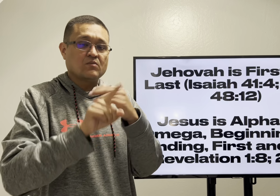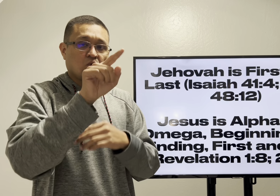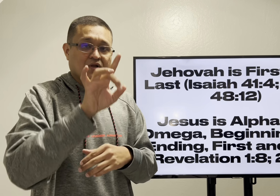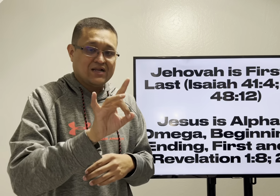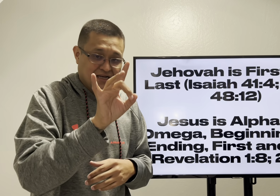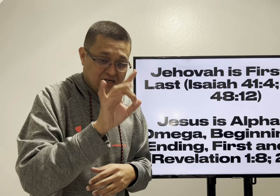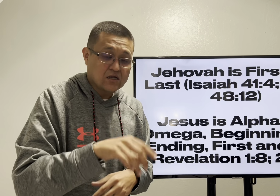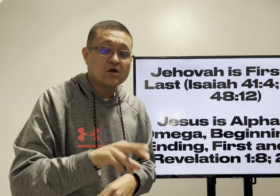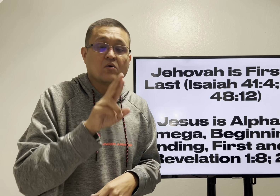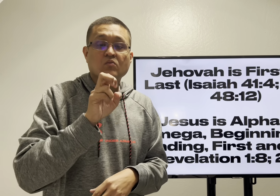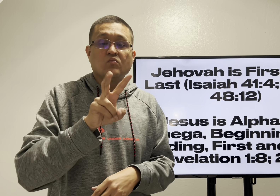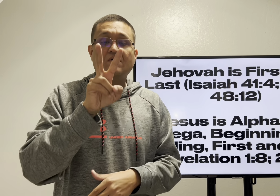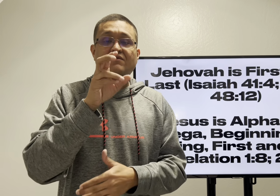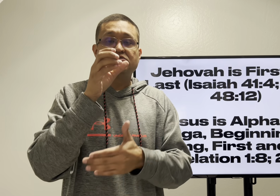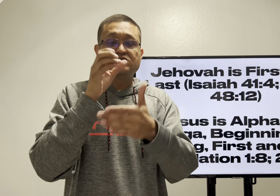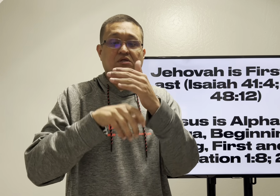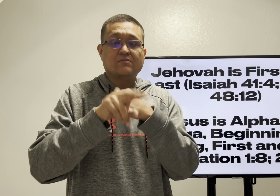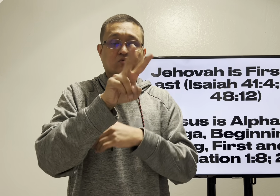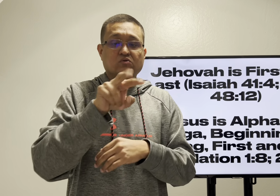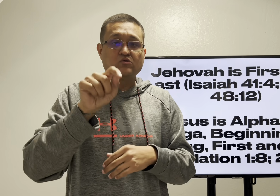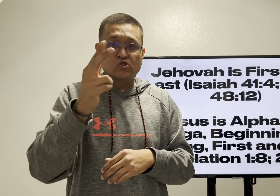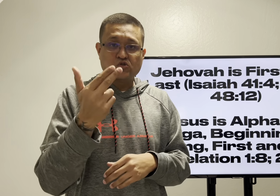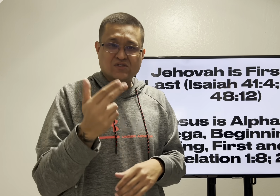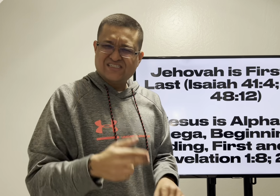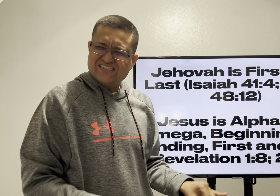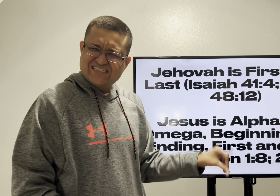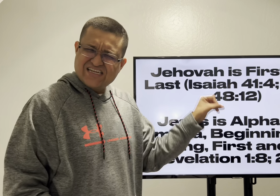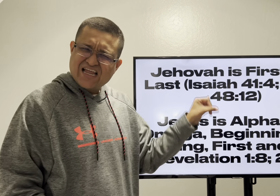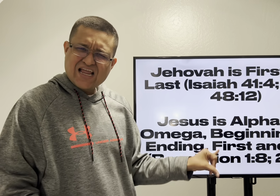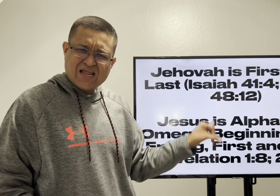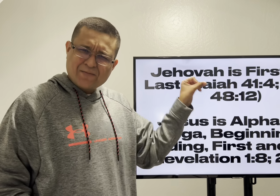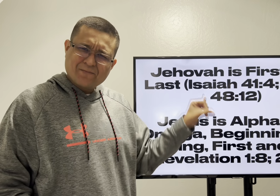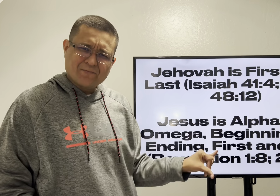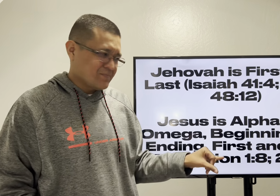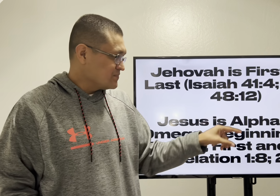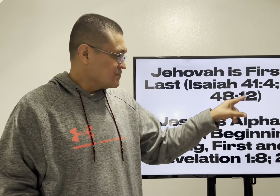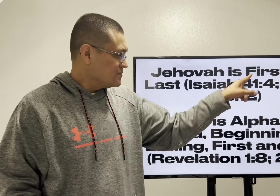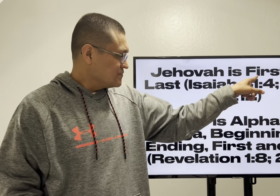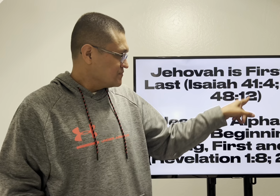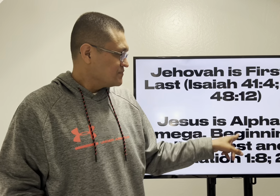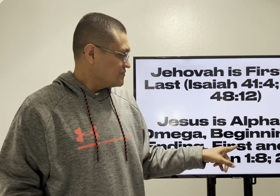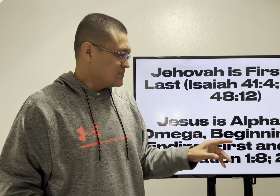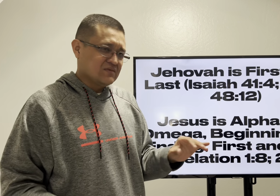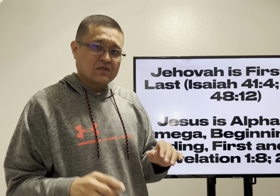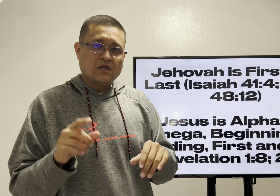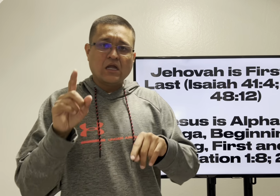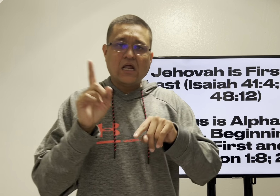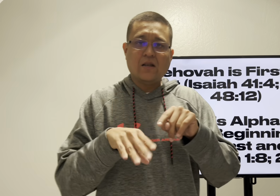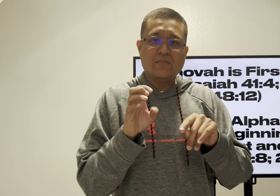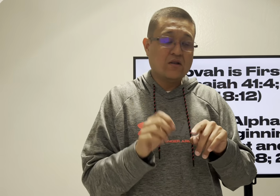and the end, first and the last. That's in Revelations 1 and 8, 22 and 13. they're talking about the same exact person.